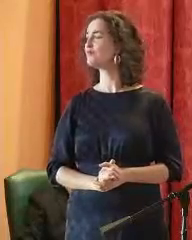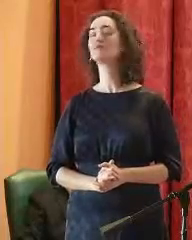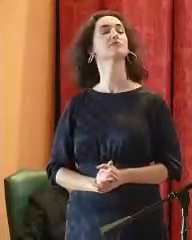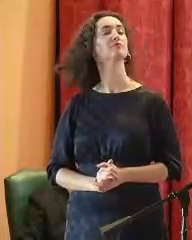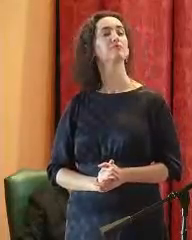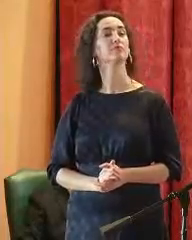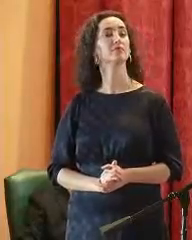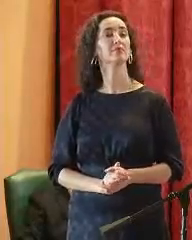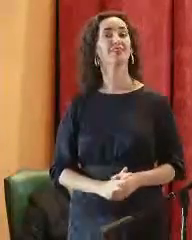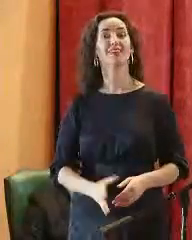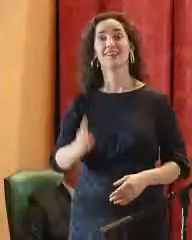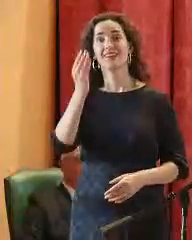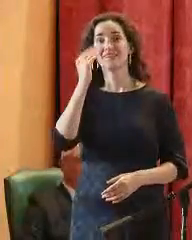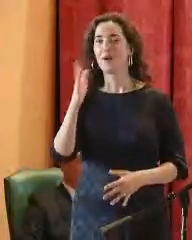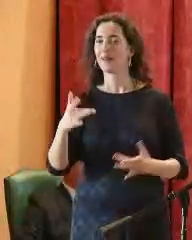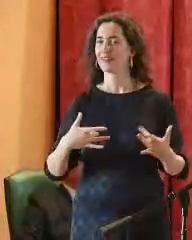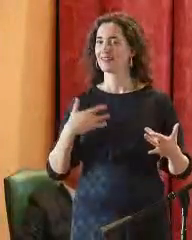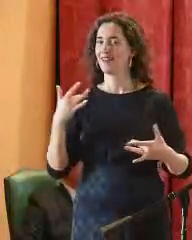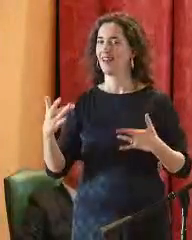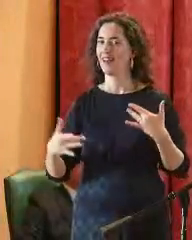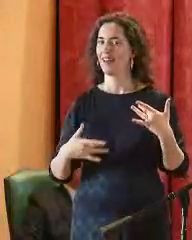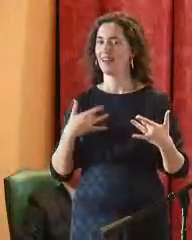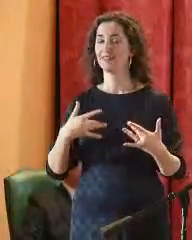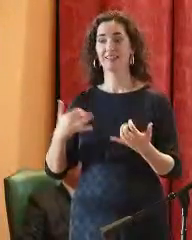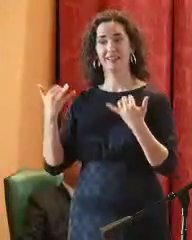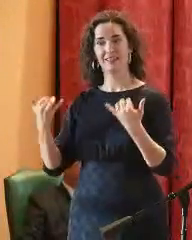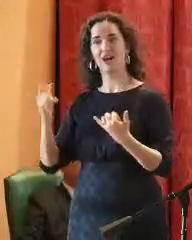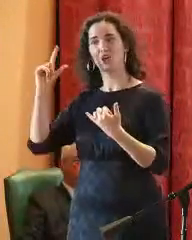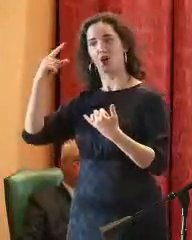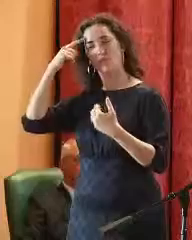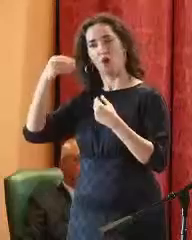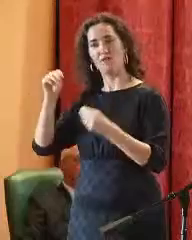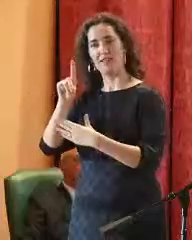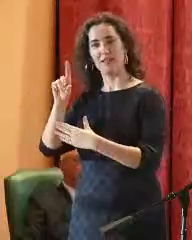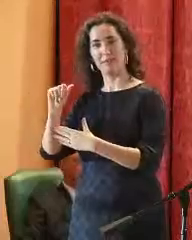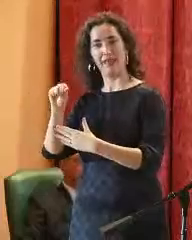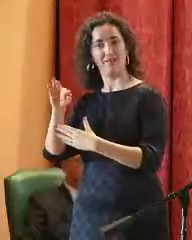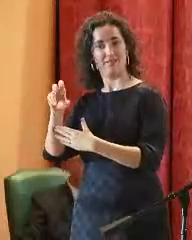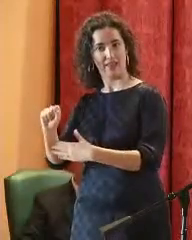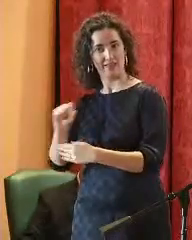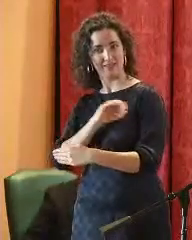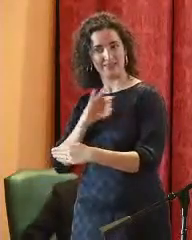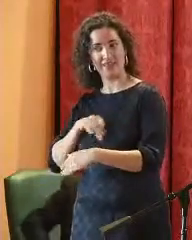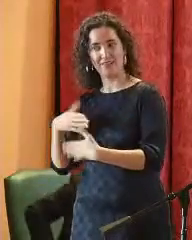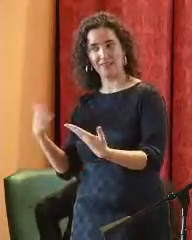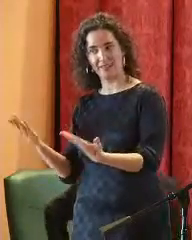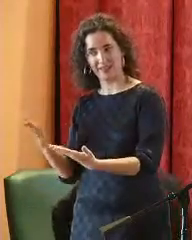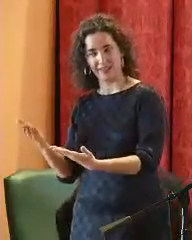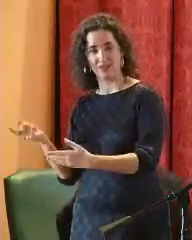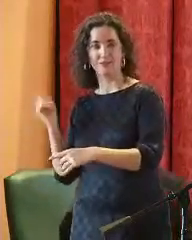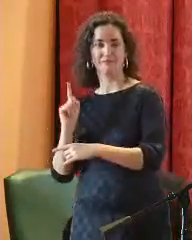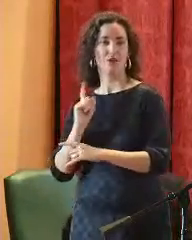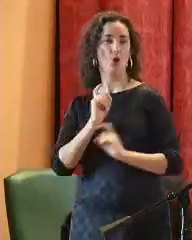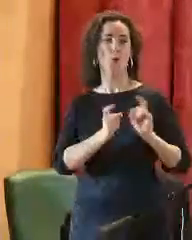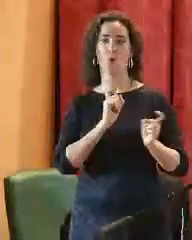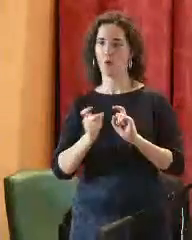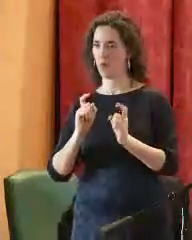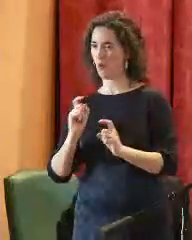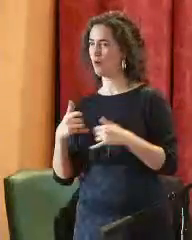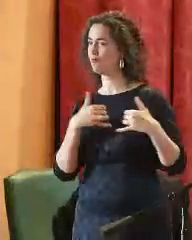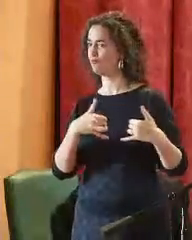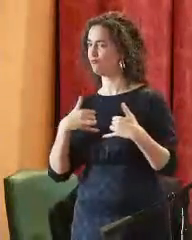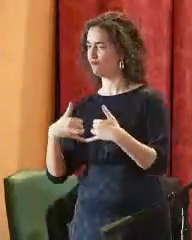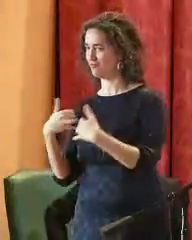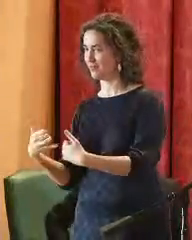you. And we're so excited to not only have the current Governor's Office of Disability Affairs staff presenting awards today, but